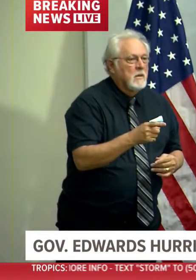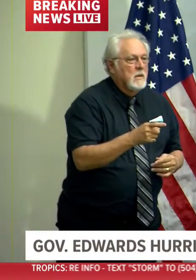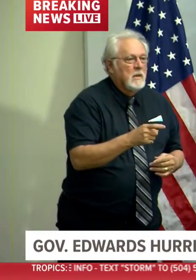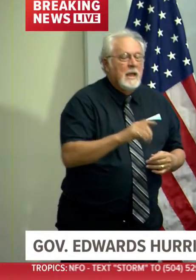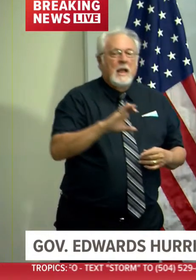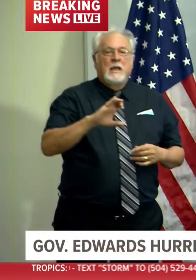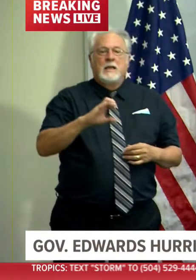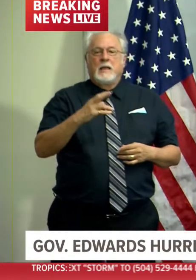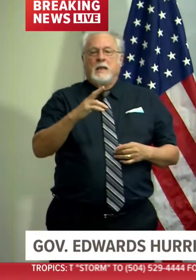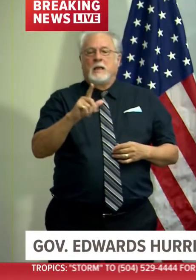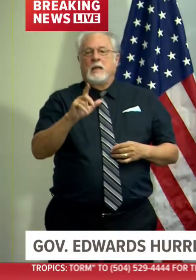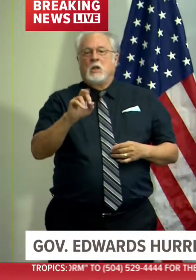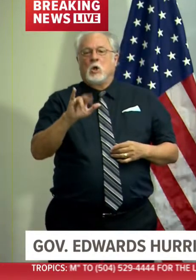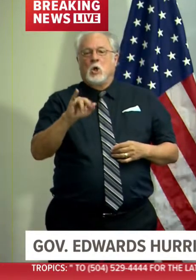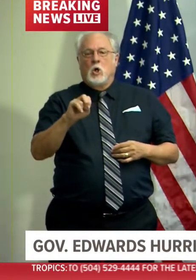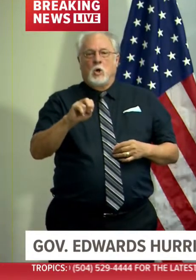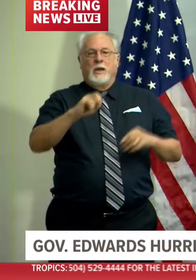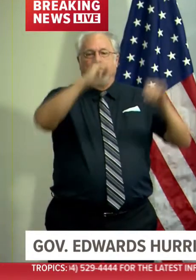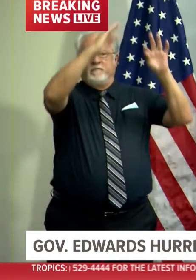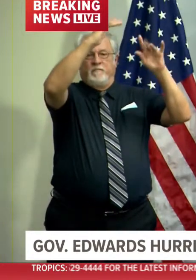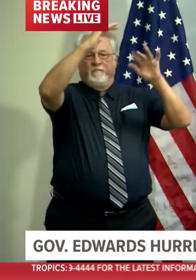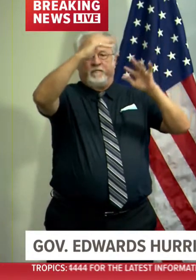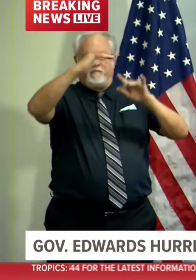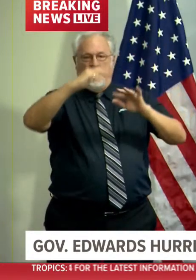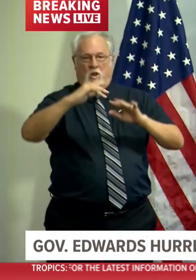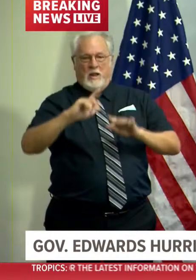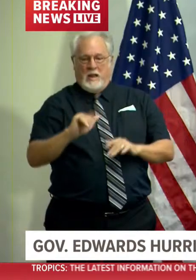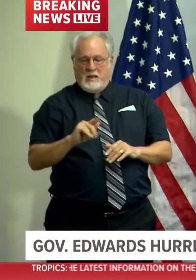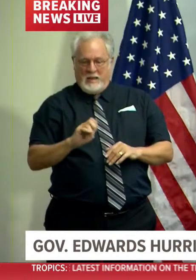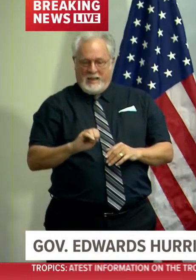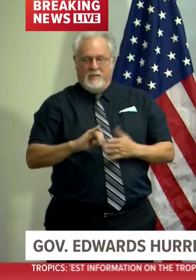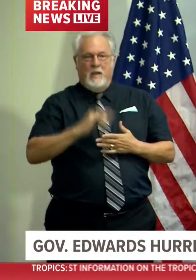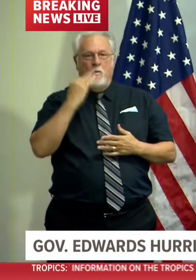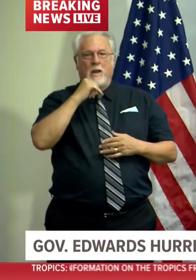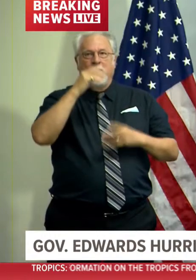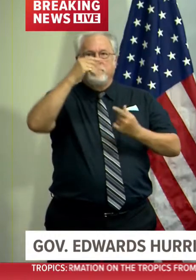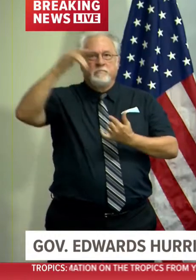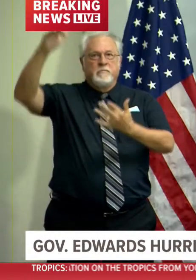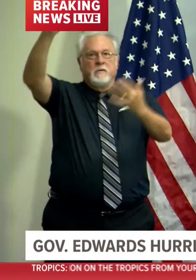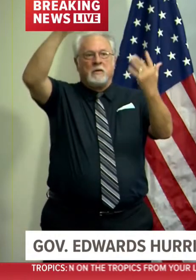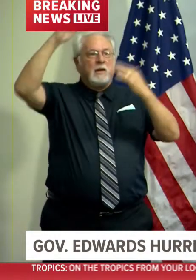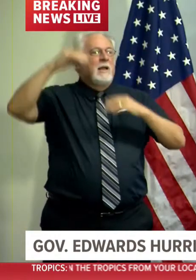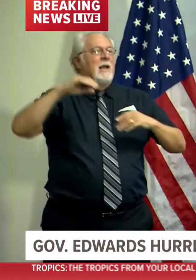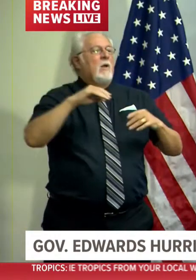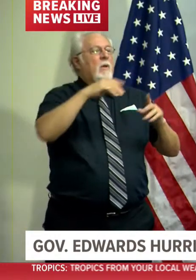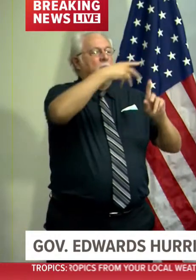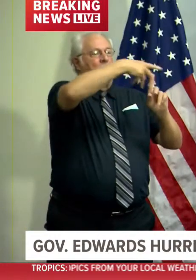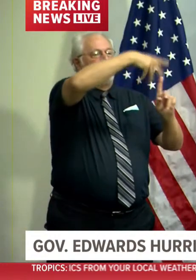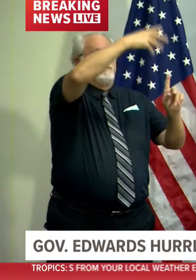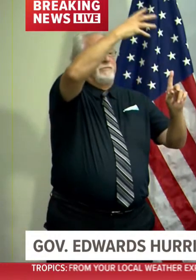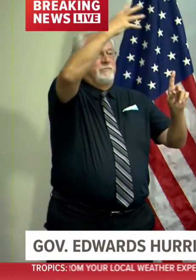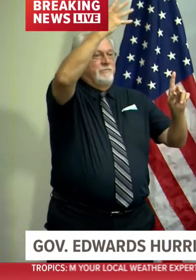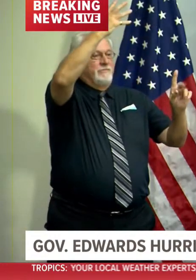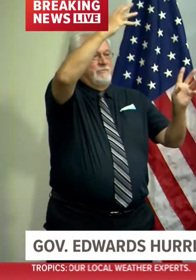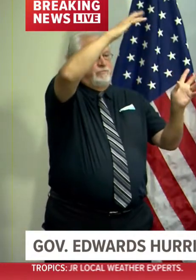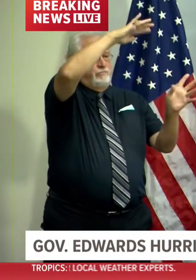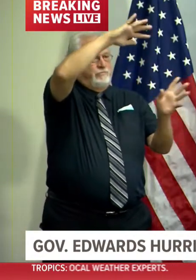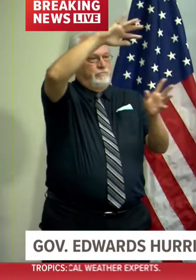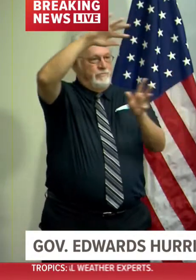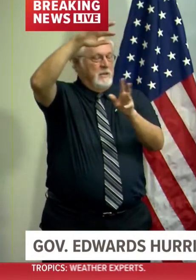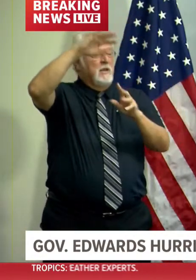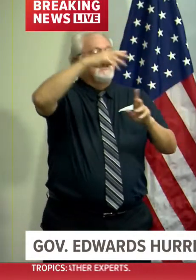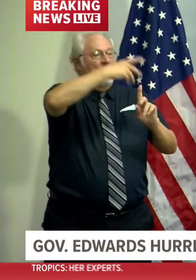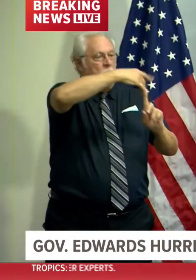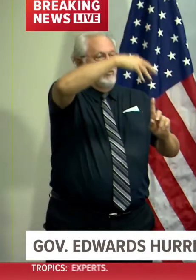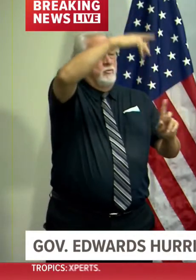falling into the lake, and that's why it's not getting out into the air. Well, it's a plume that's wind-driven. So as the plume goes